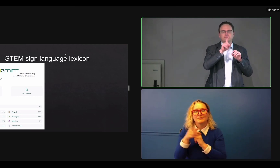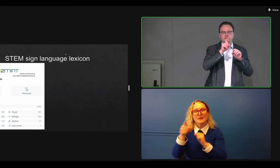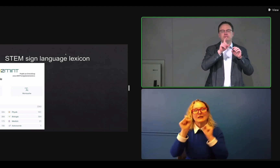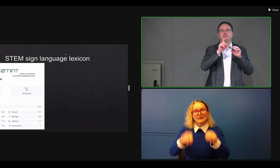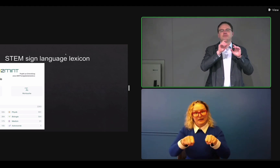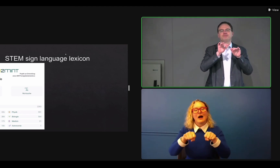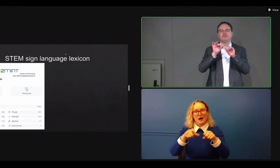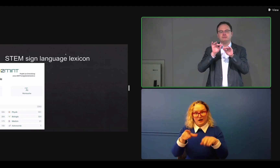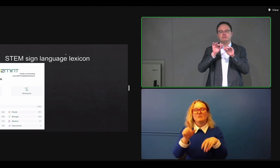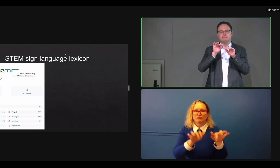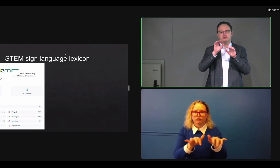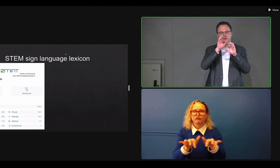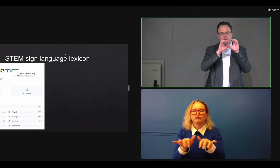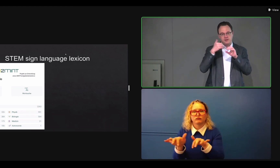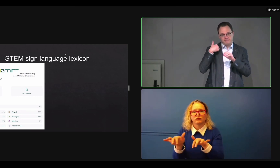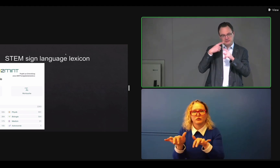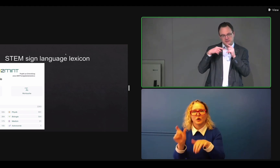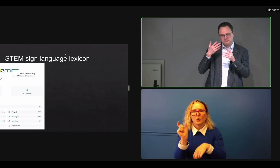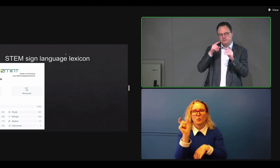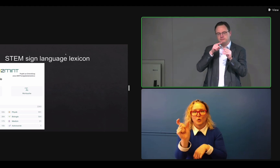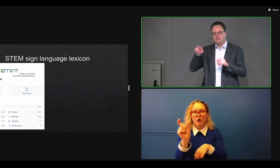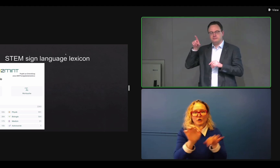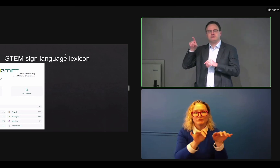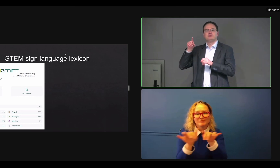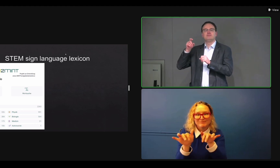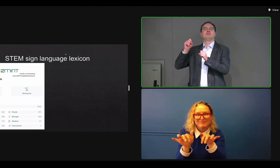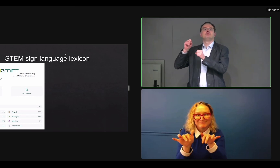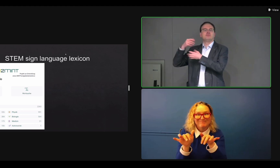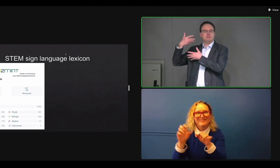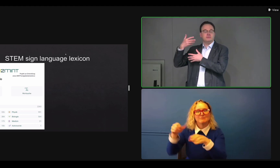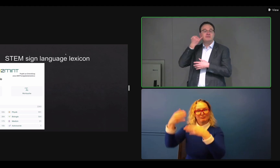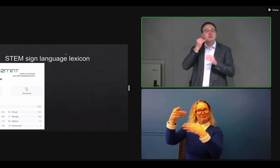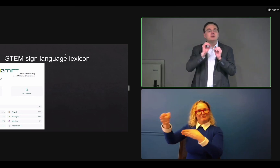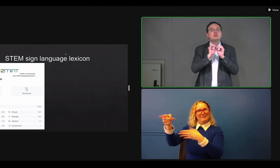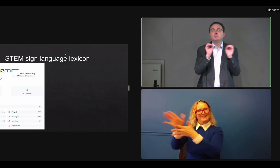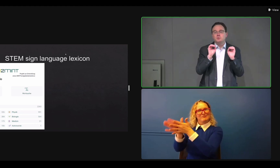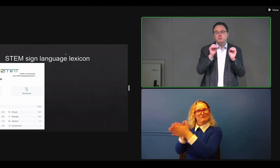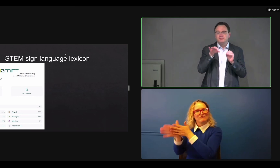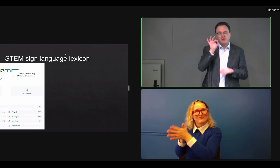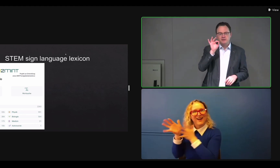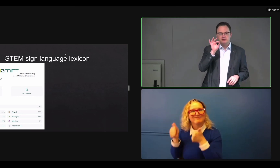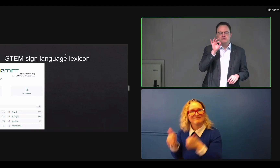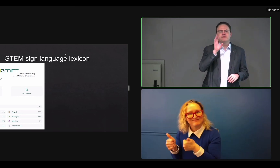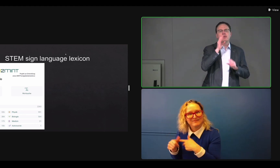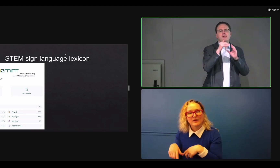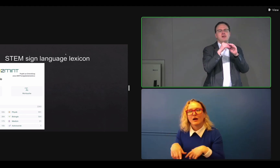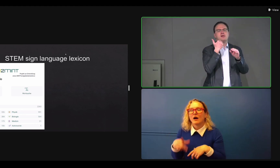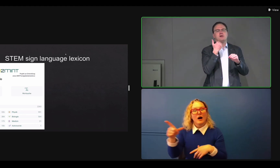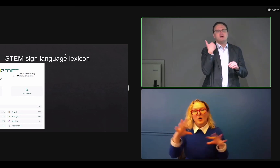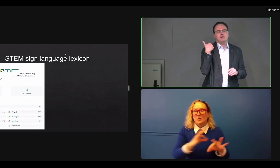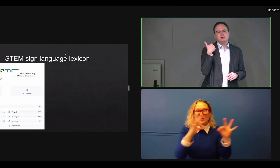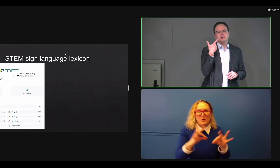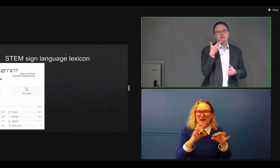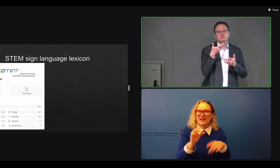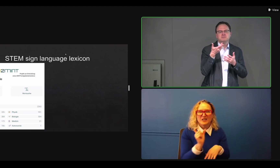about them. You can use the search bar to search for a specific word and see if there is a sign equivalent.